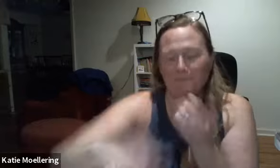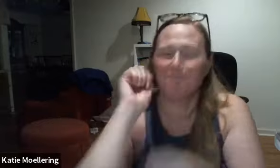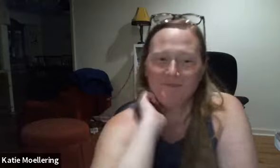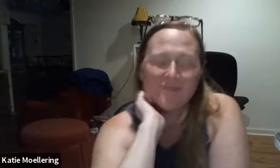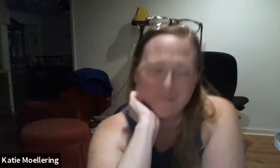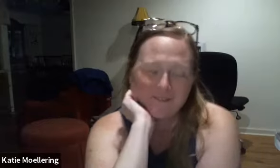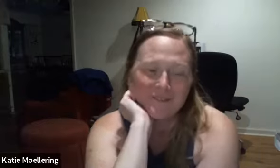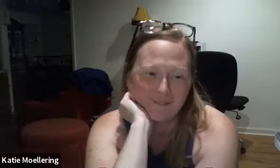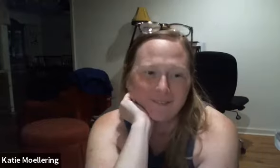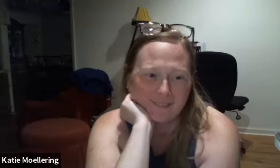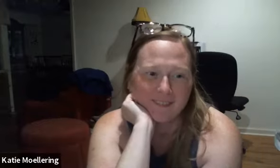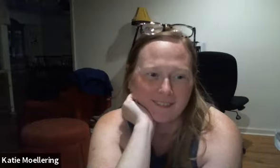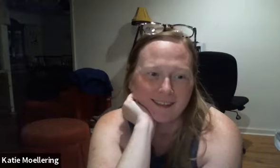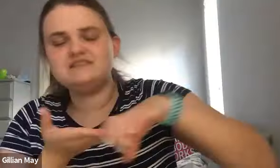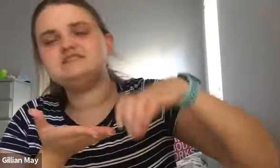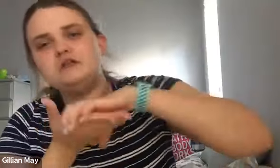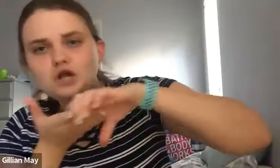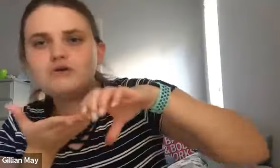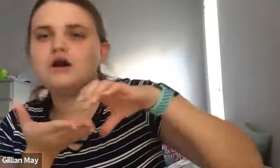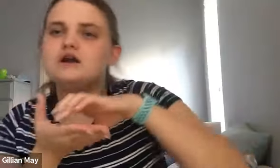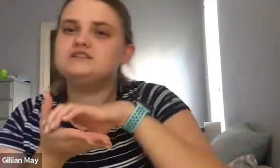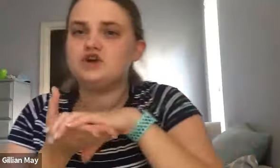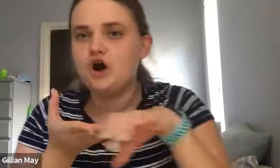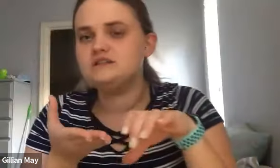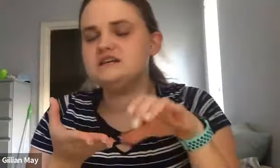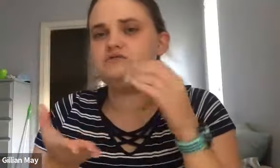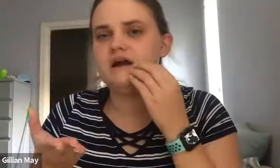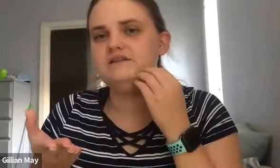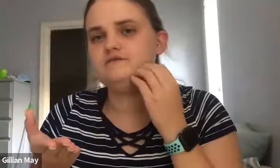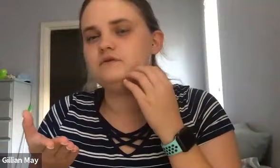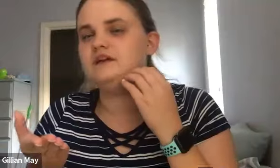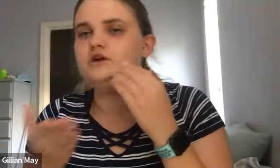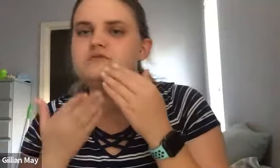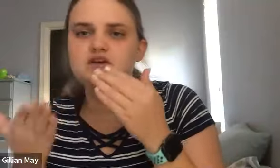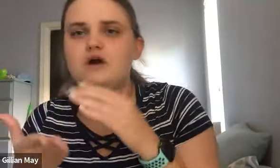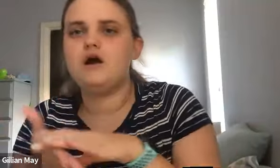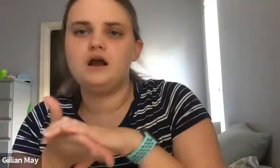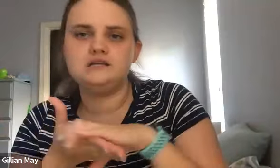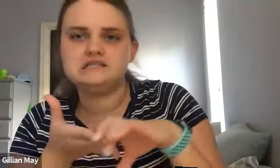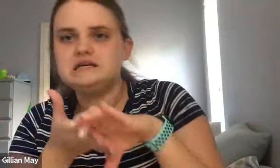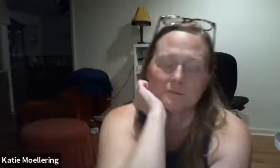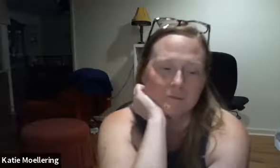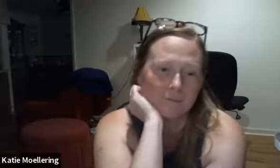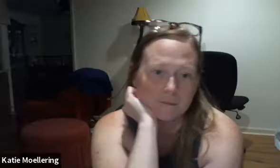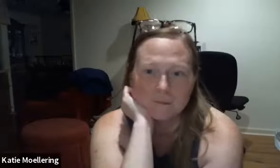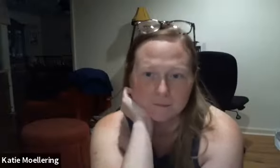like a C on top card, and this is because this is for like note cards that you're writing, like thank you cards. Any kinds of